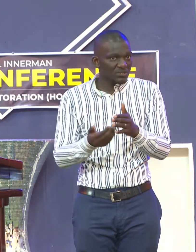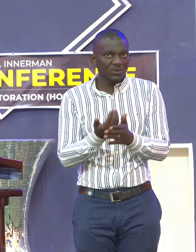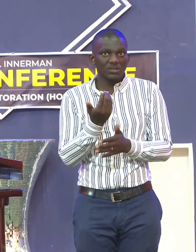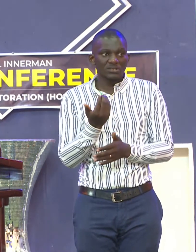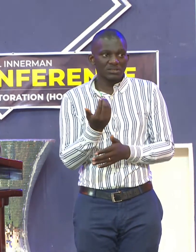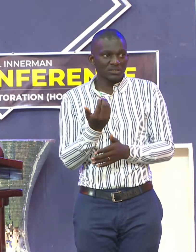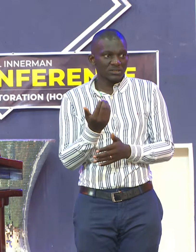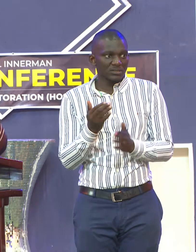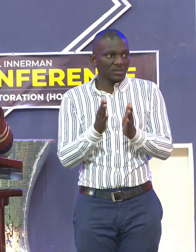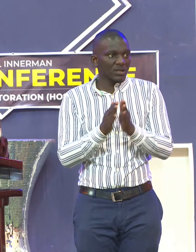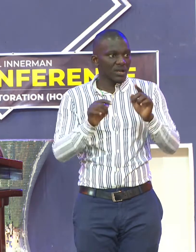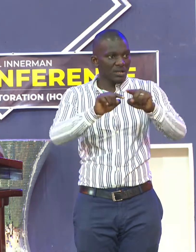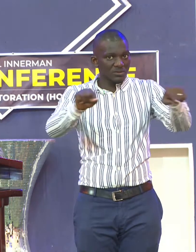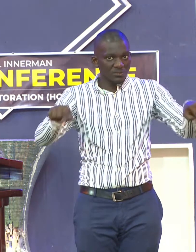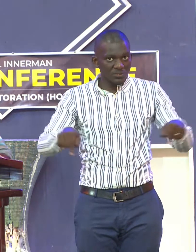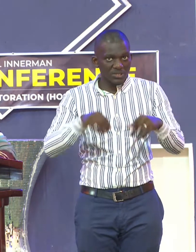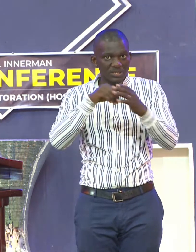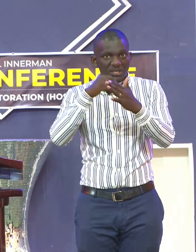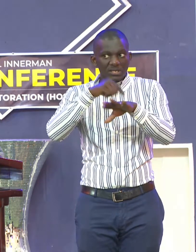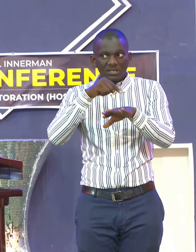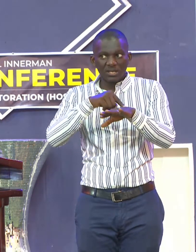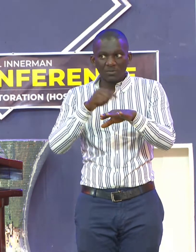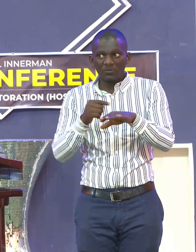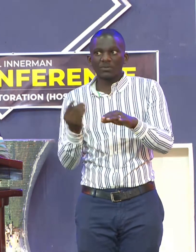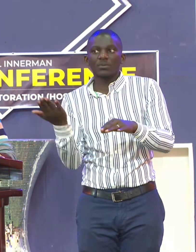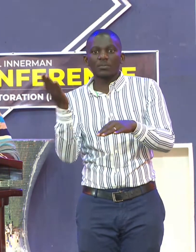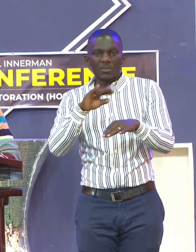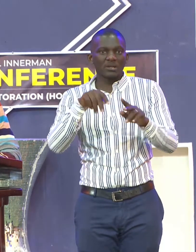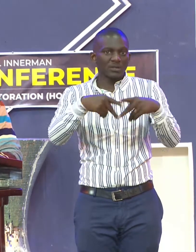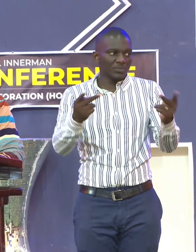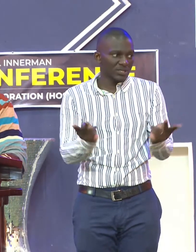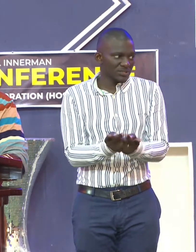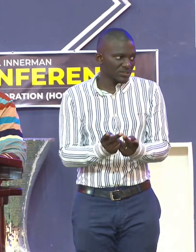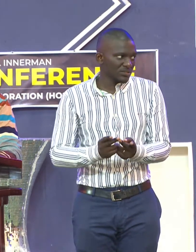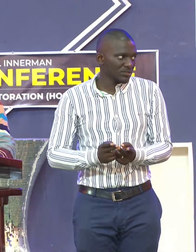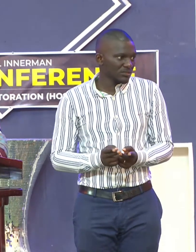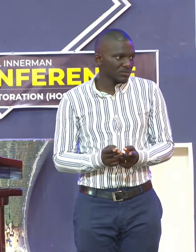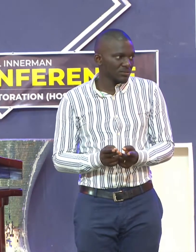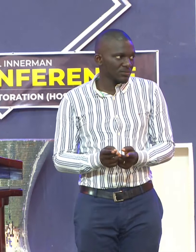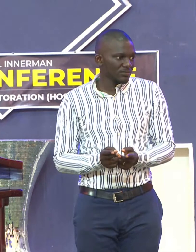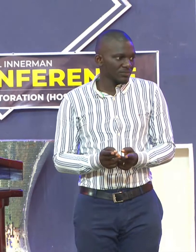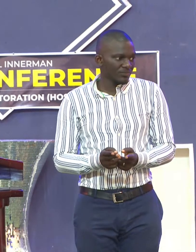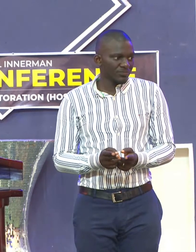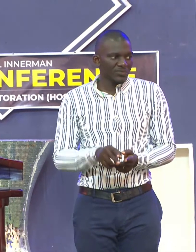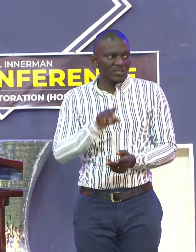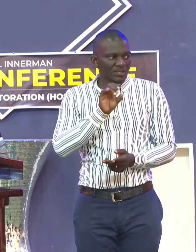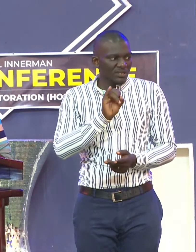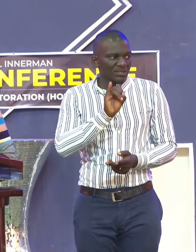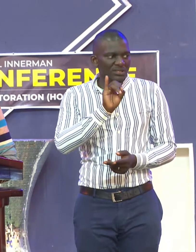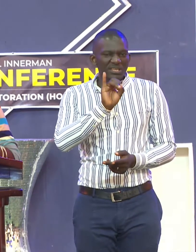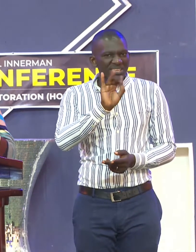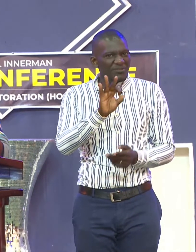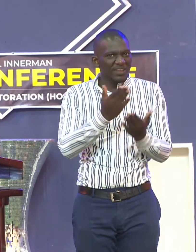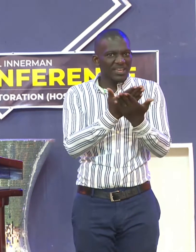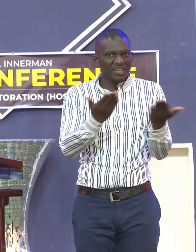restored. Tuli mu kiseera kya kudda mu bifo byaffe. We are in a time of being restored to our positions. Ekyo singa omuntu yenna asobola